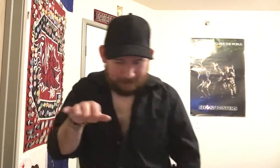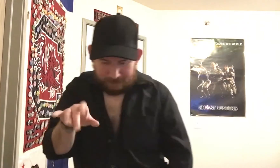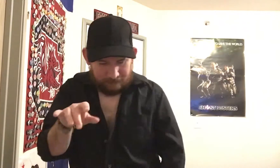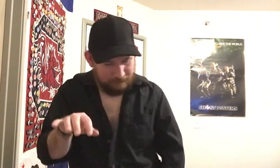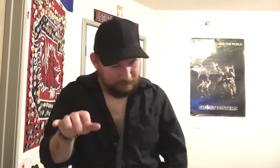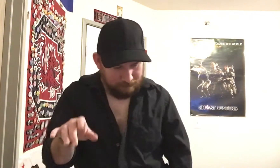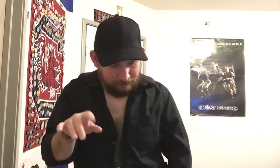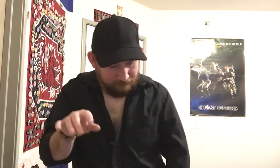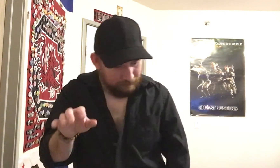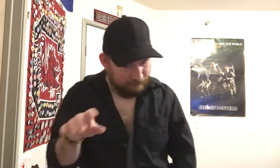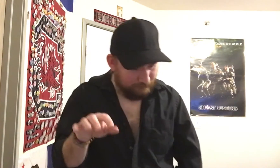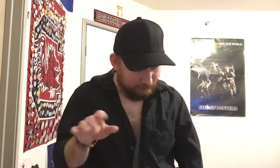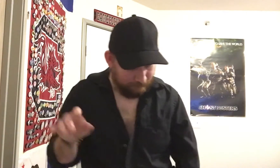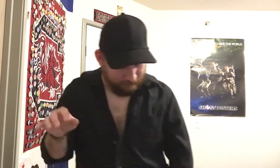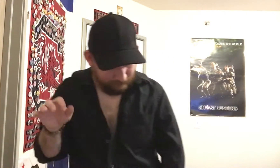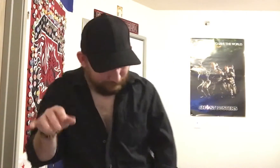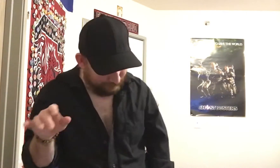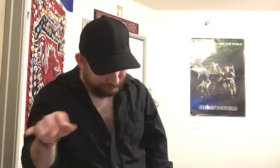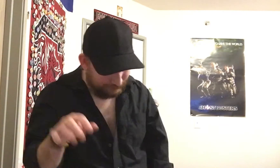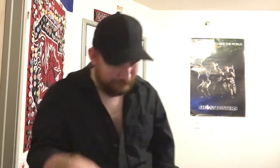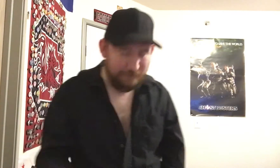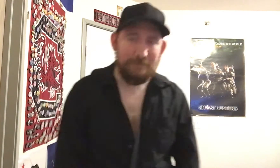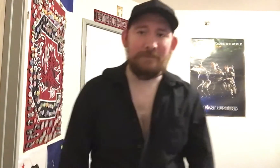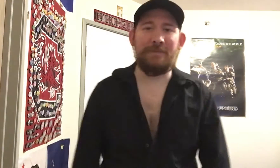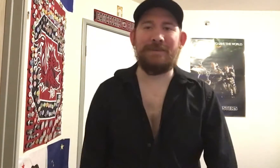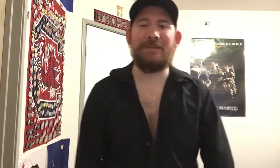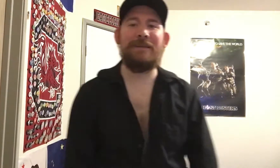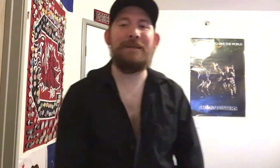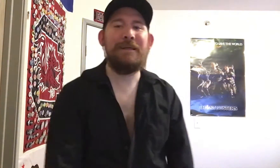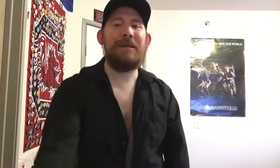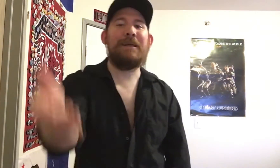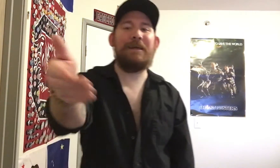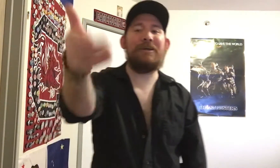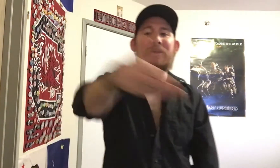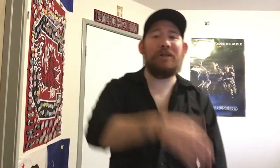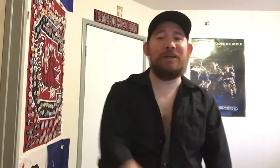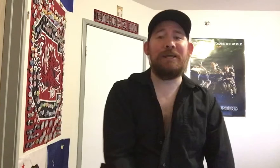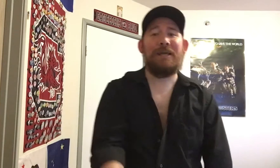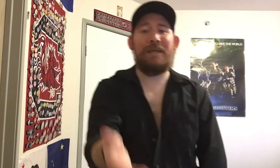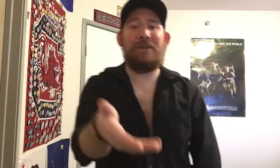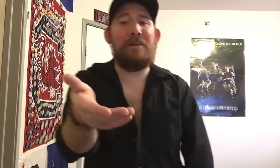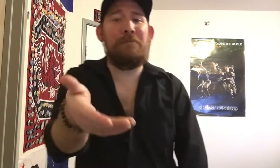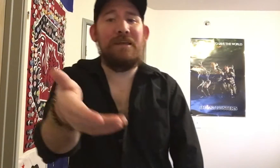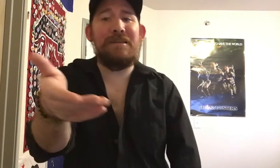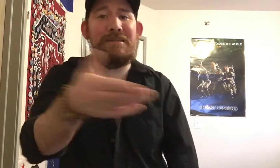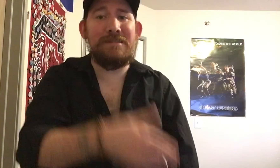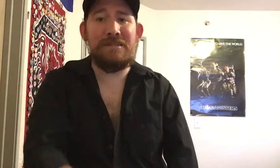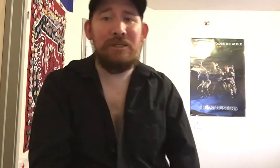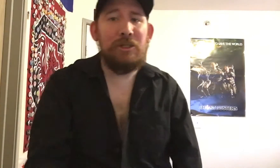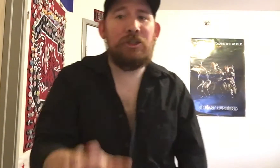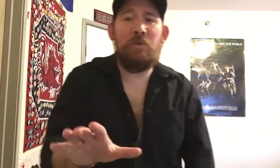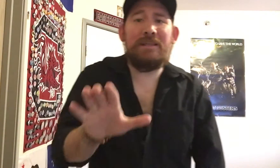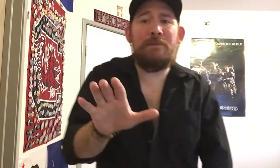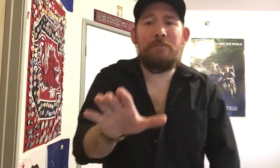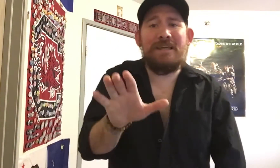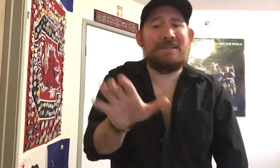It's on for baby. You want me to get you something, daddy? Hey girl, hey, are you the business? So what the business?